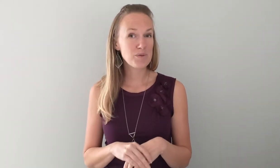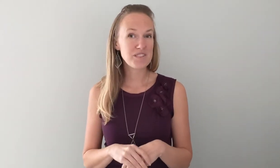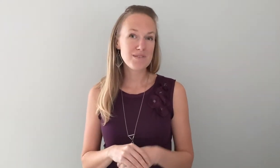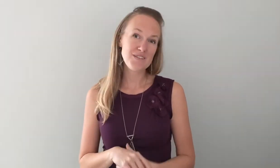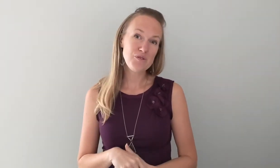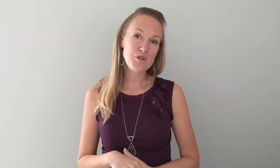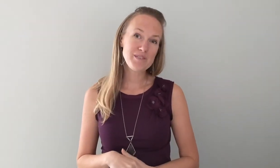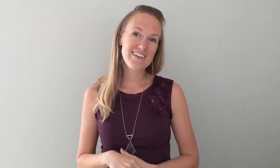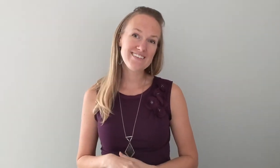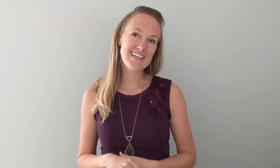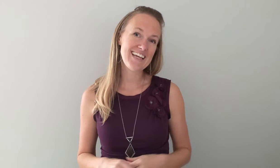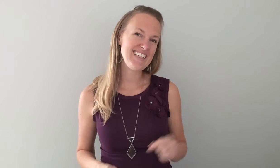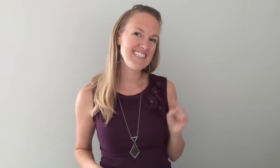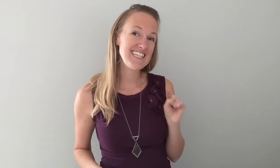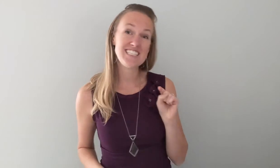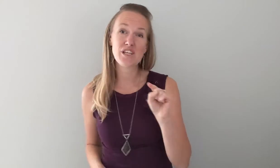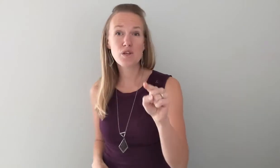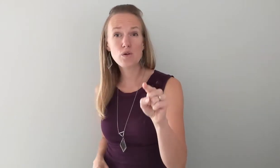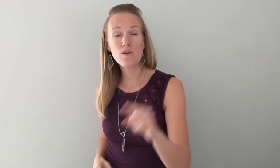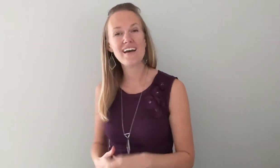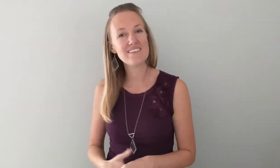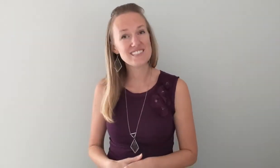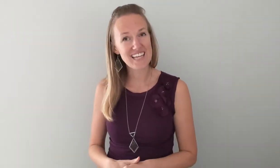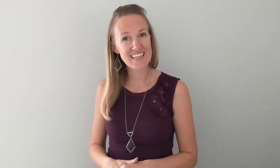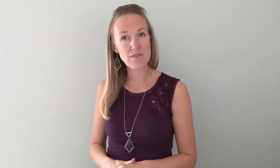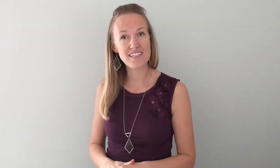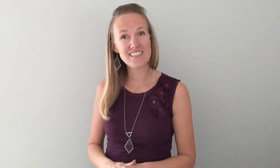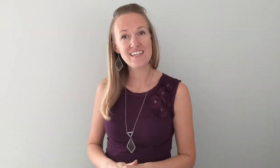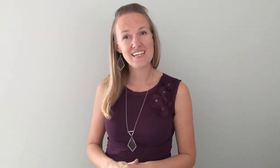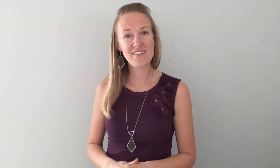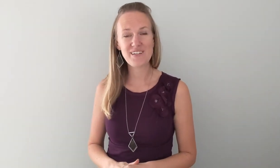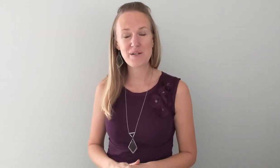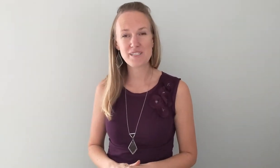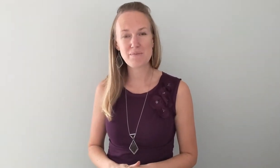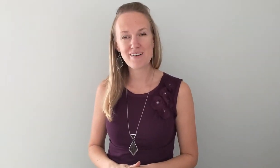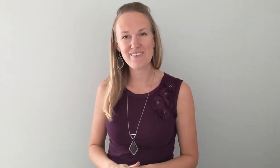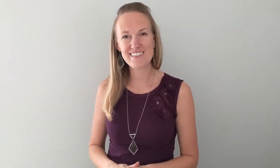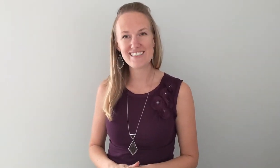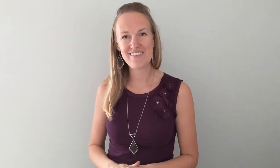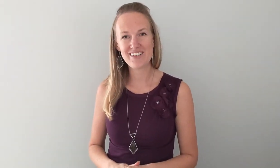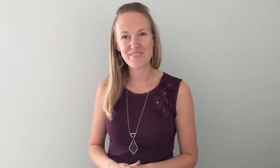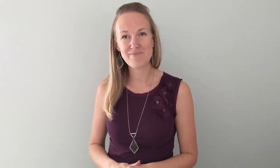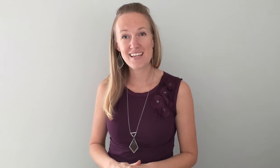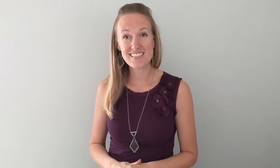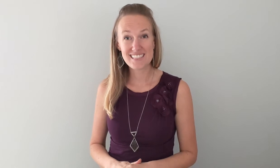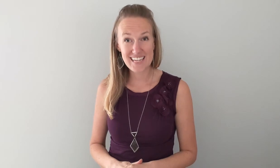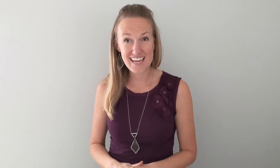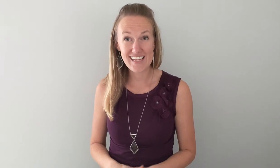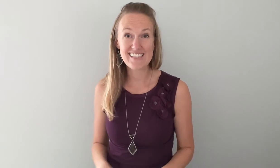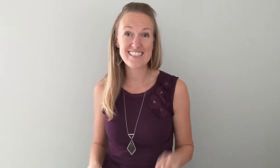Worship is a YouTube channel dedicated to teaching you how to use sign language in order to worship our Lord and Savior. Today is